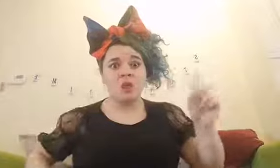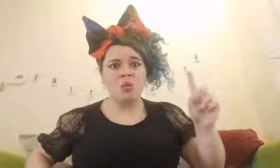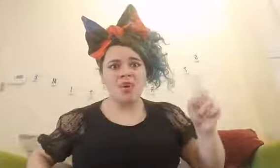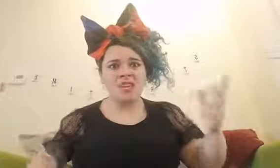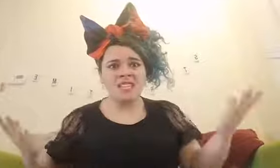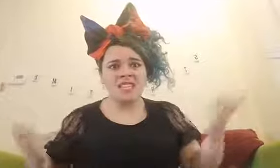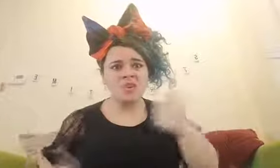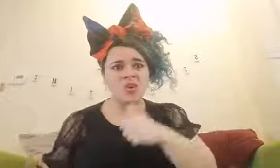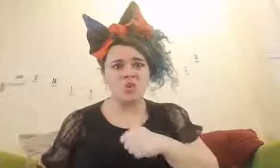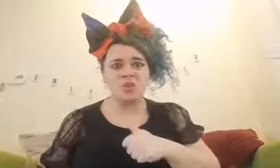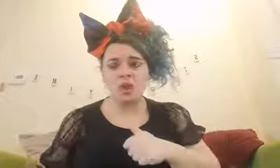What could he use?